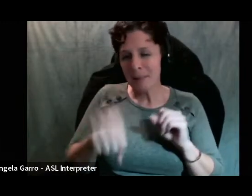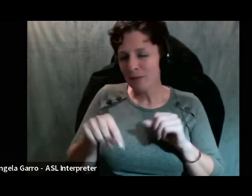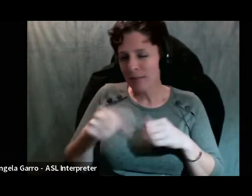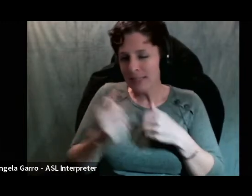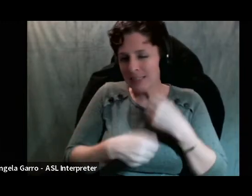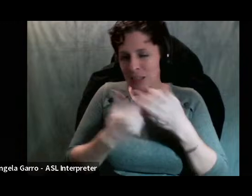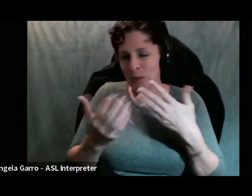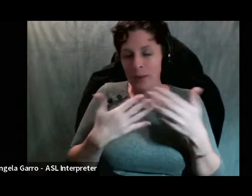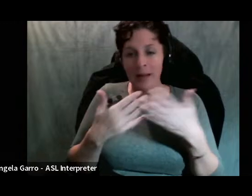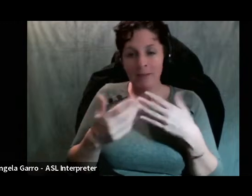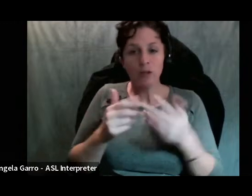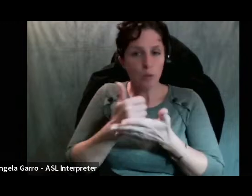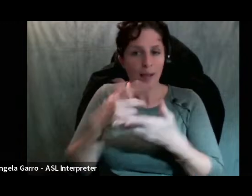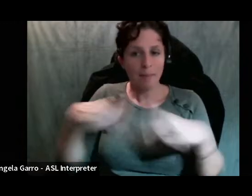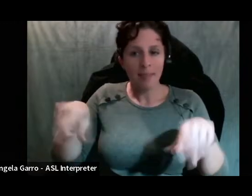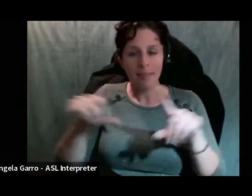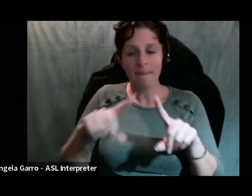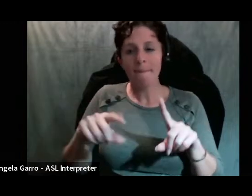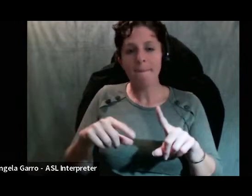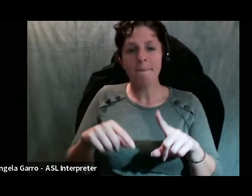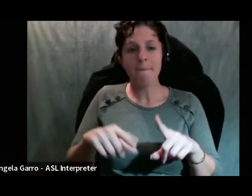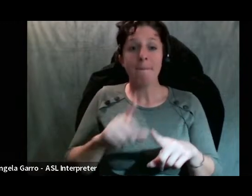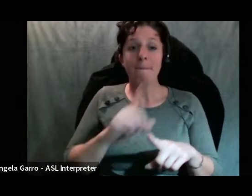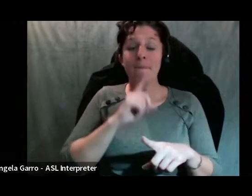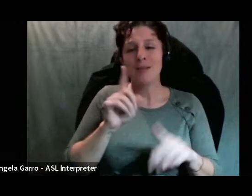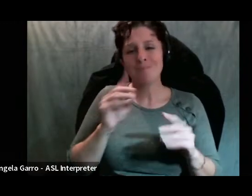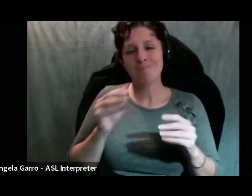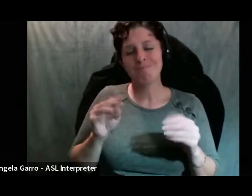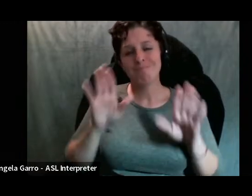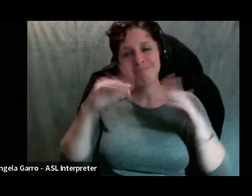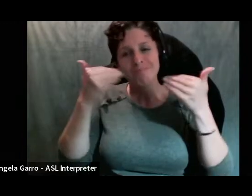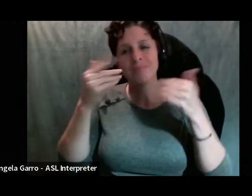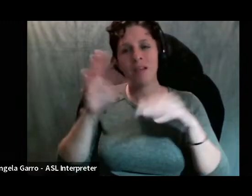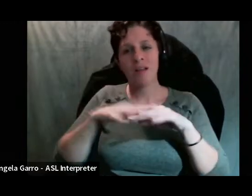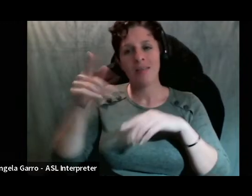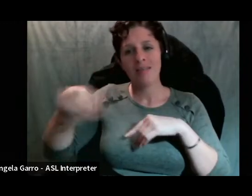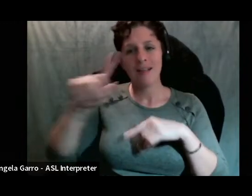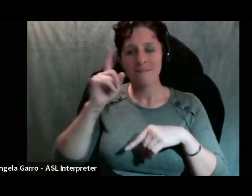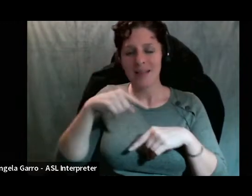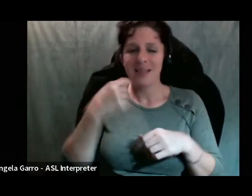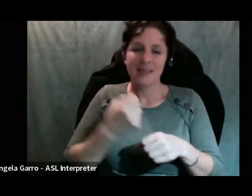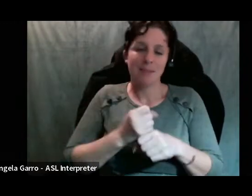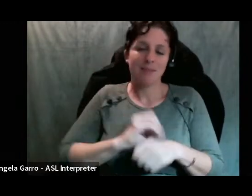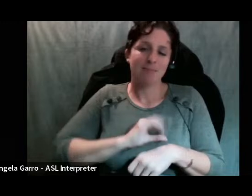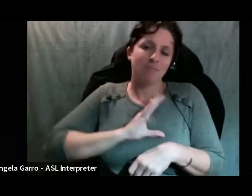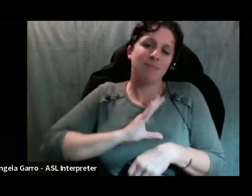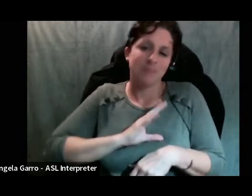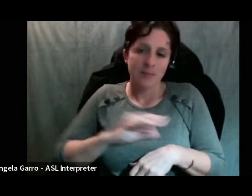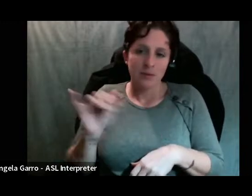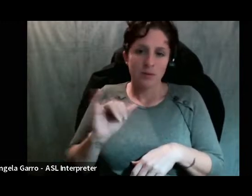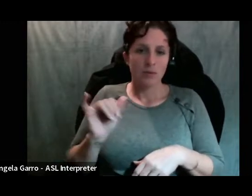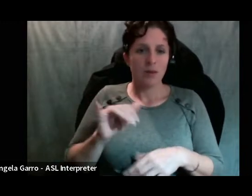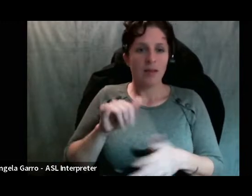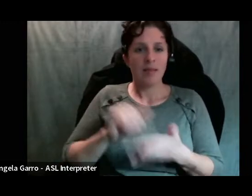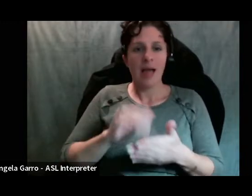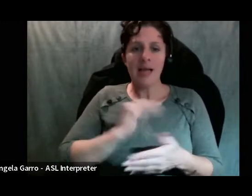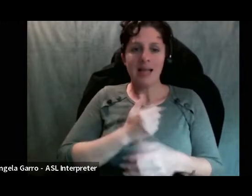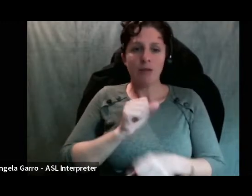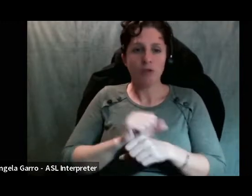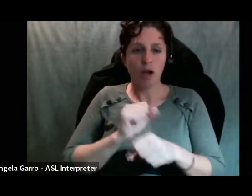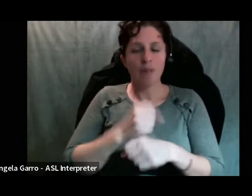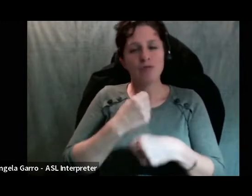whatever, to help them. And it really puts a smile on their face, and it makes us feel good because, you know, that's our job. We're creating a